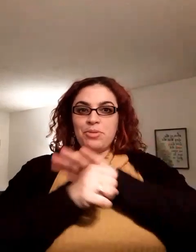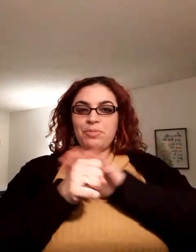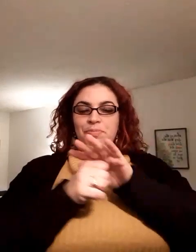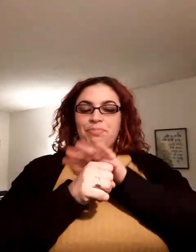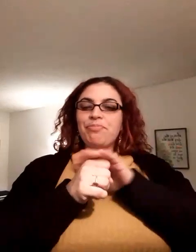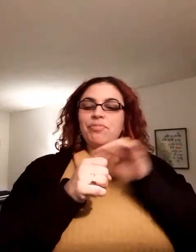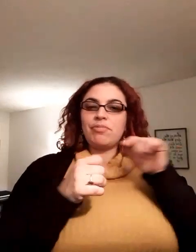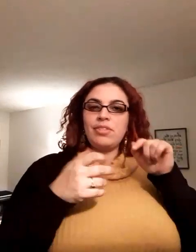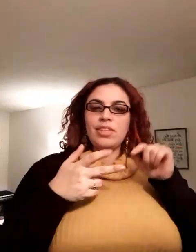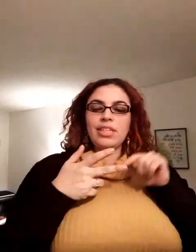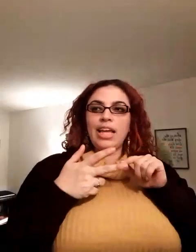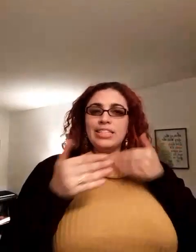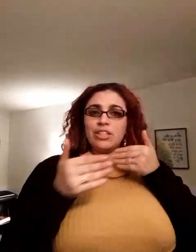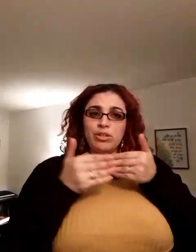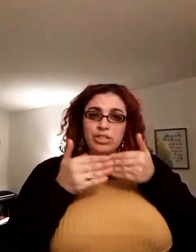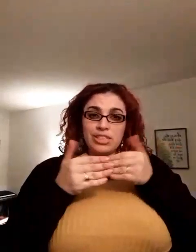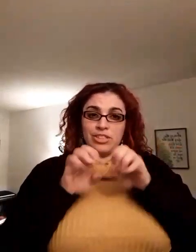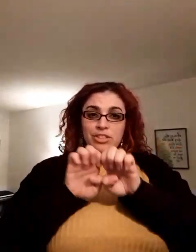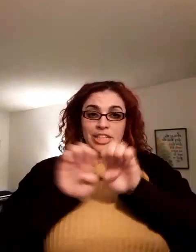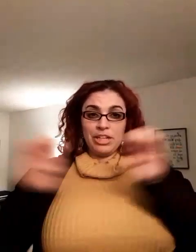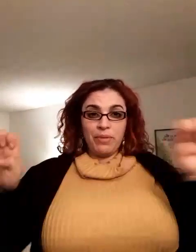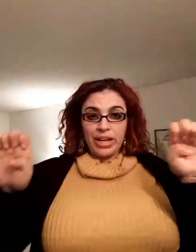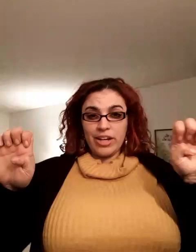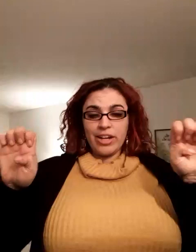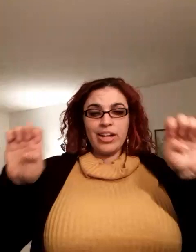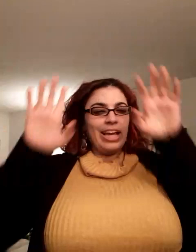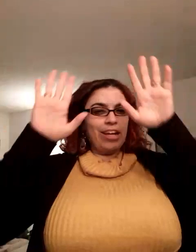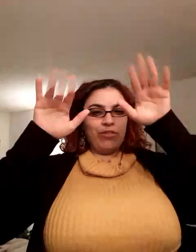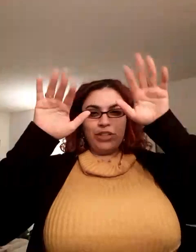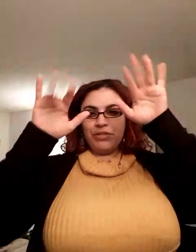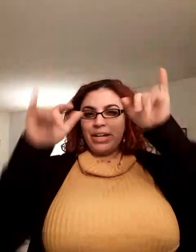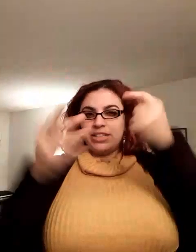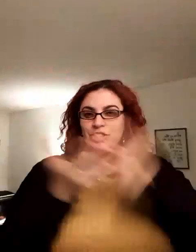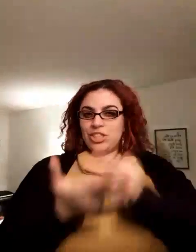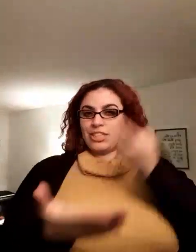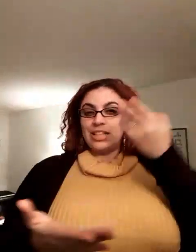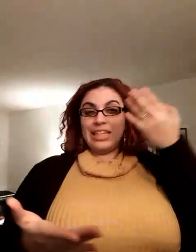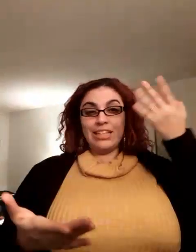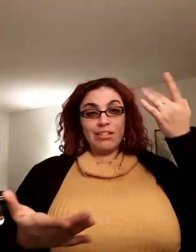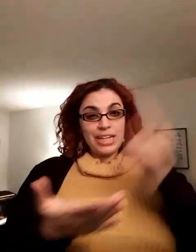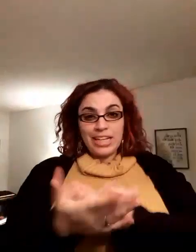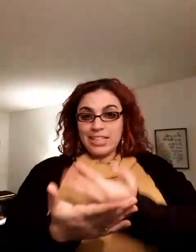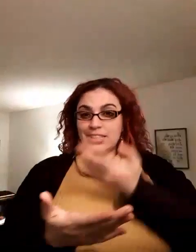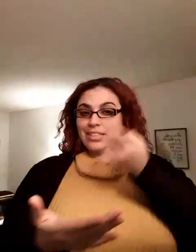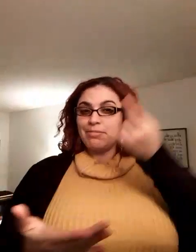zone is closest to the equator and only rains just a little bit